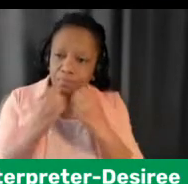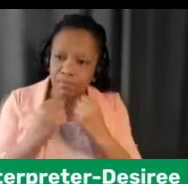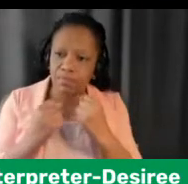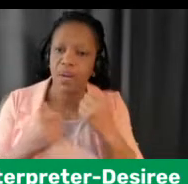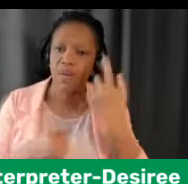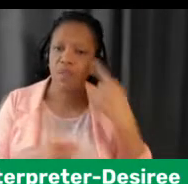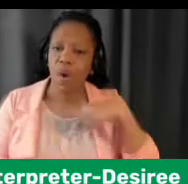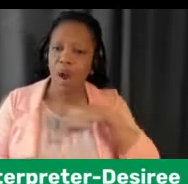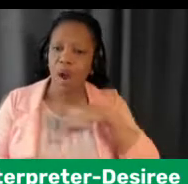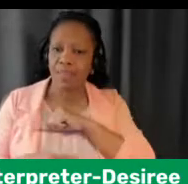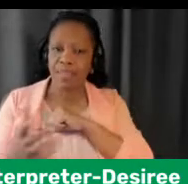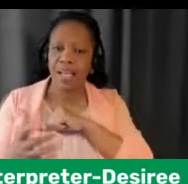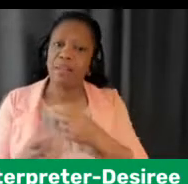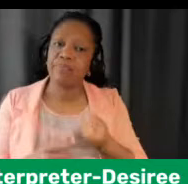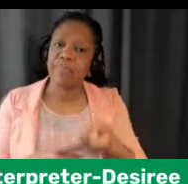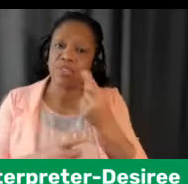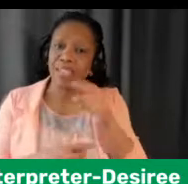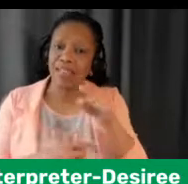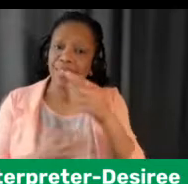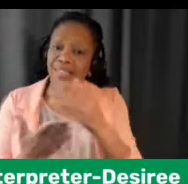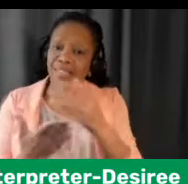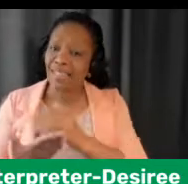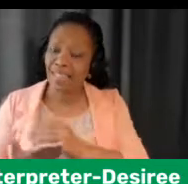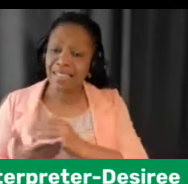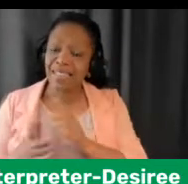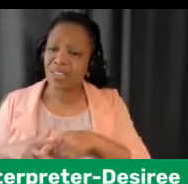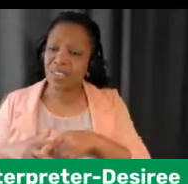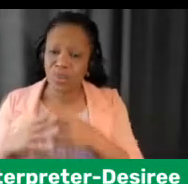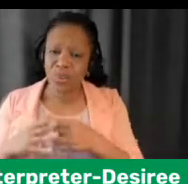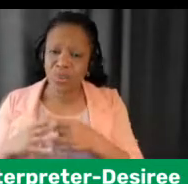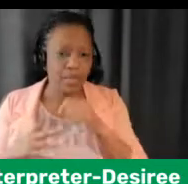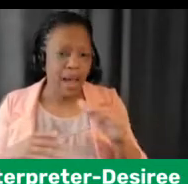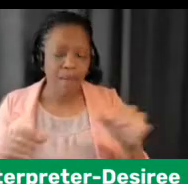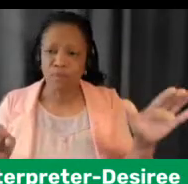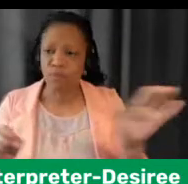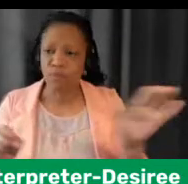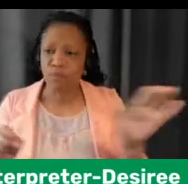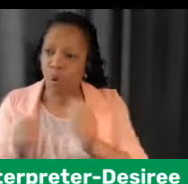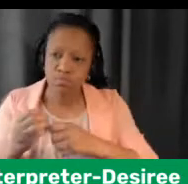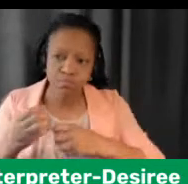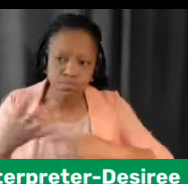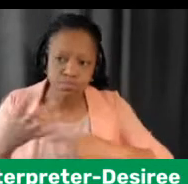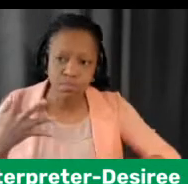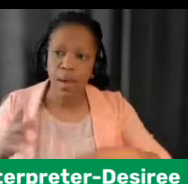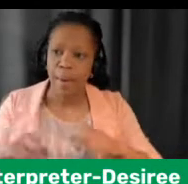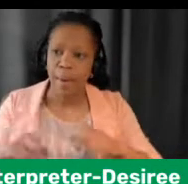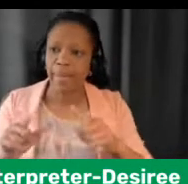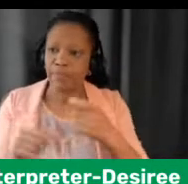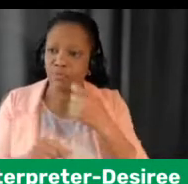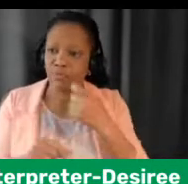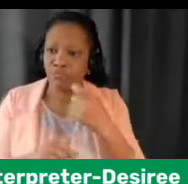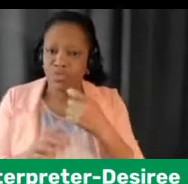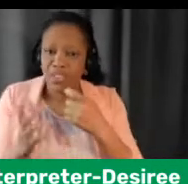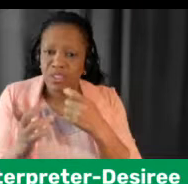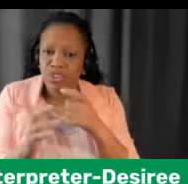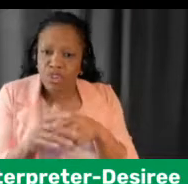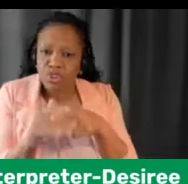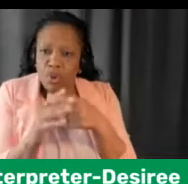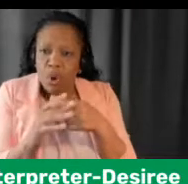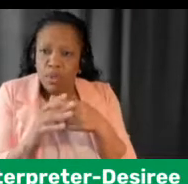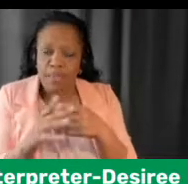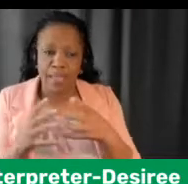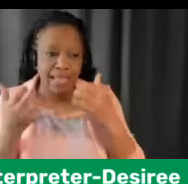it's a starting list. And I'll kick it to you, Martin, to